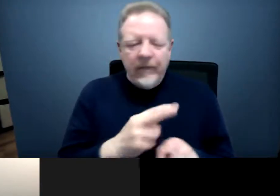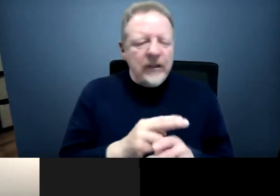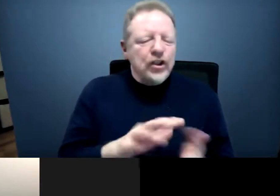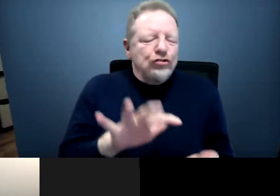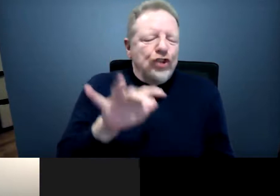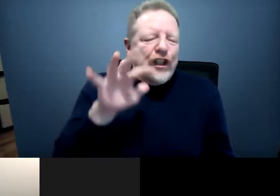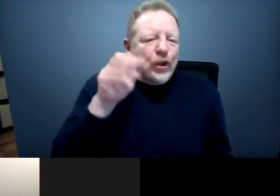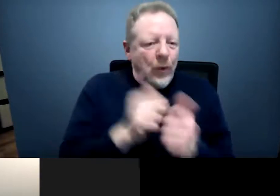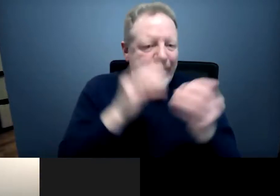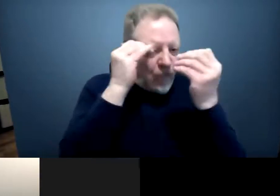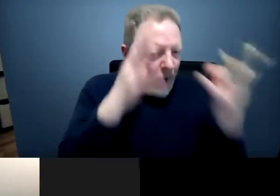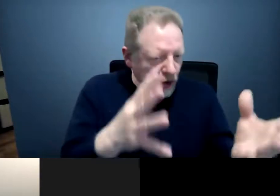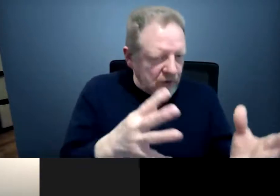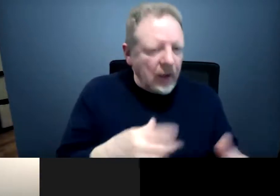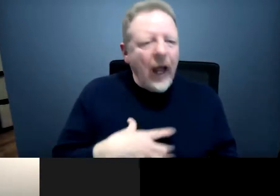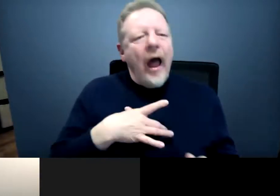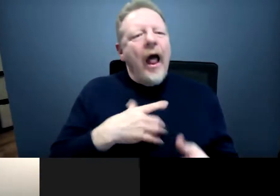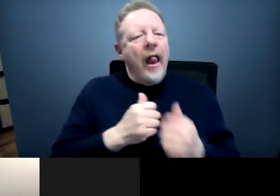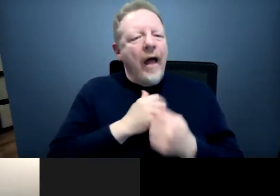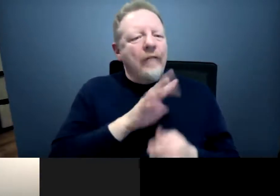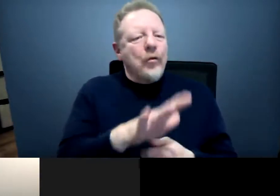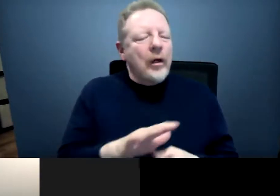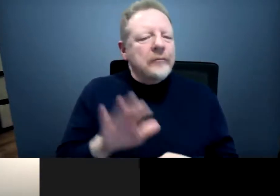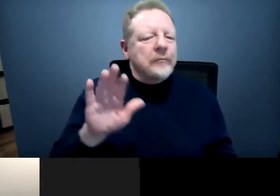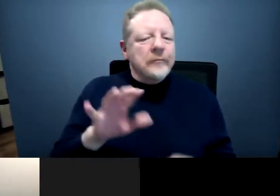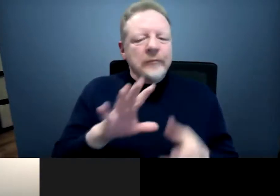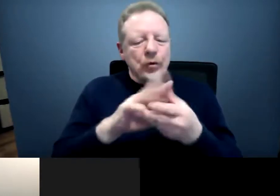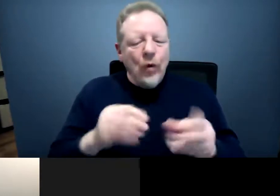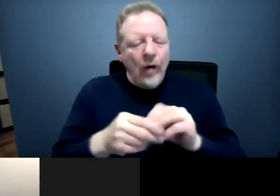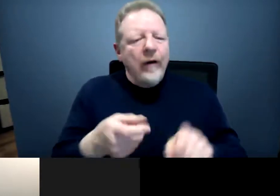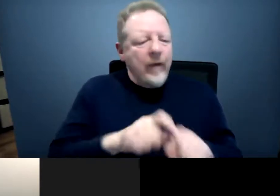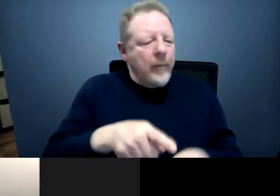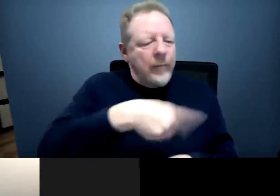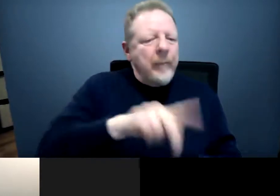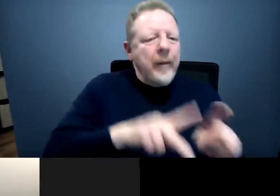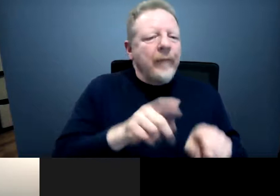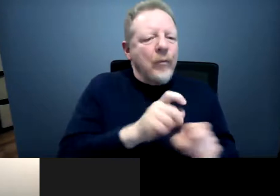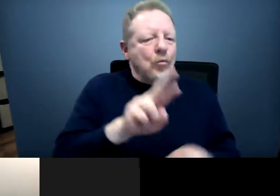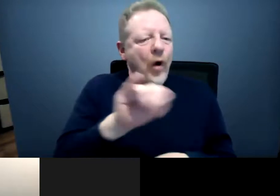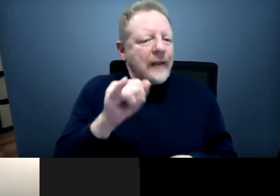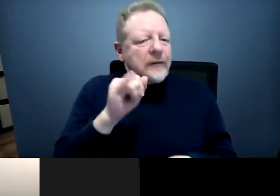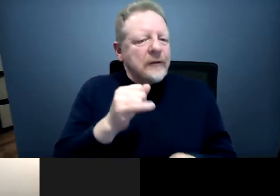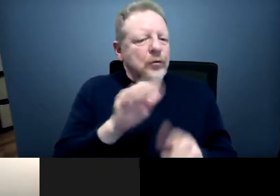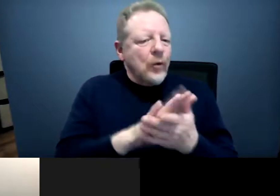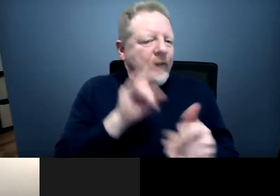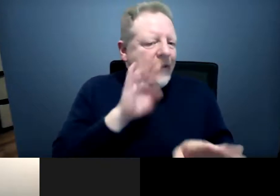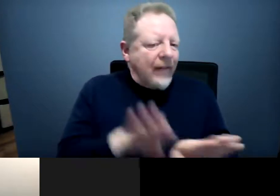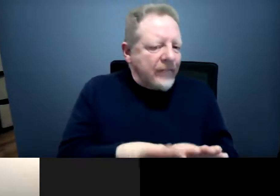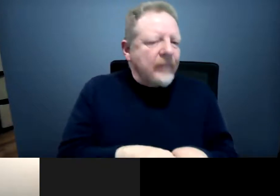testimonials from your colleagues who have experienced it themselves And it's always very good to get